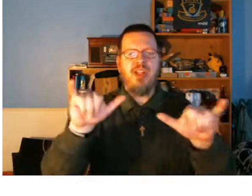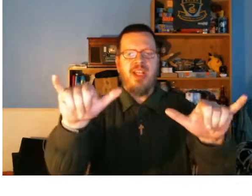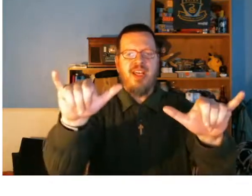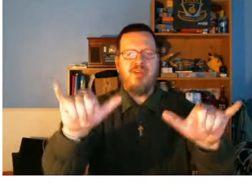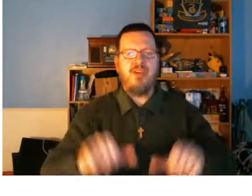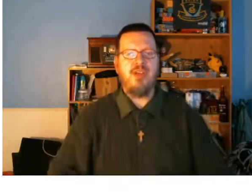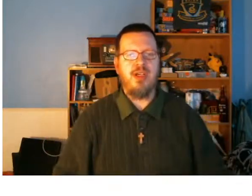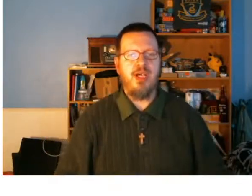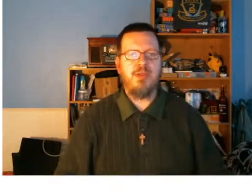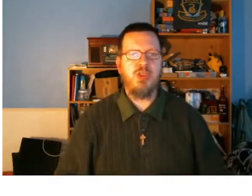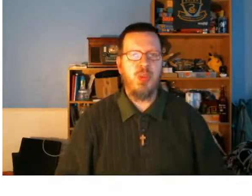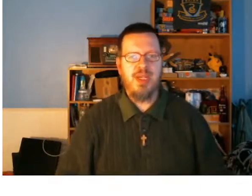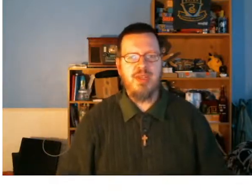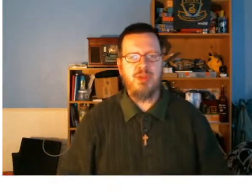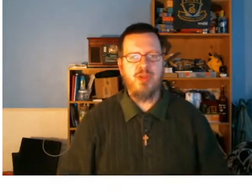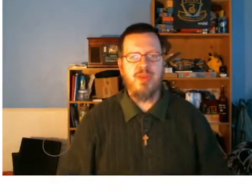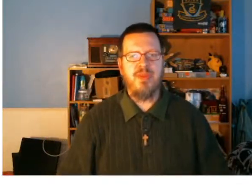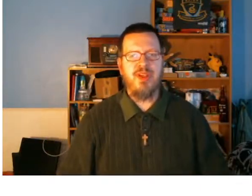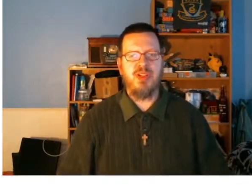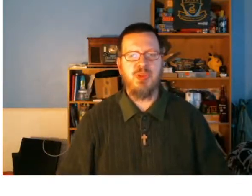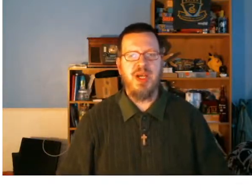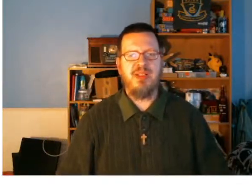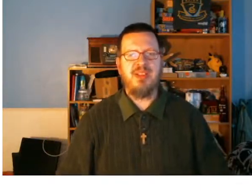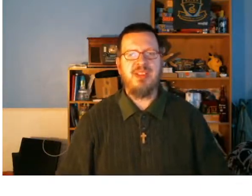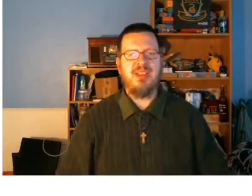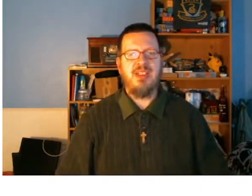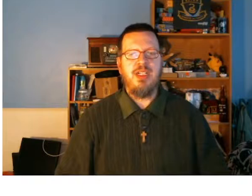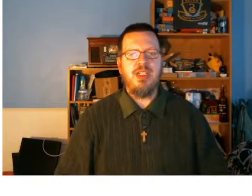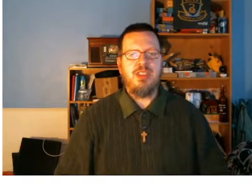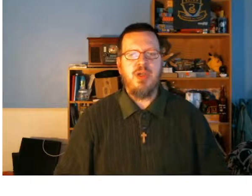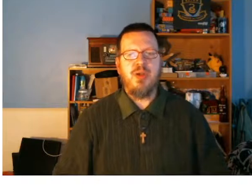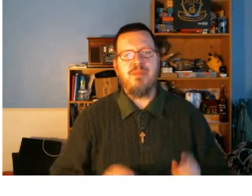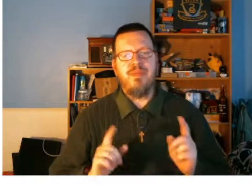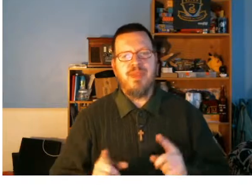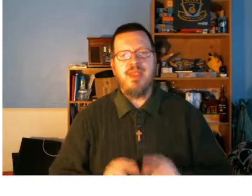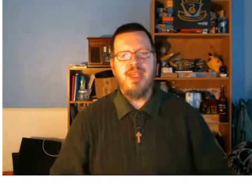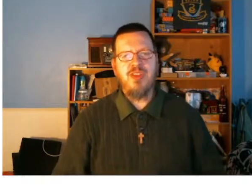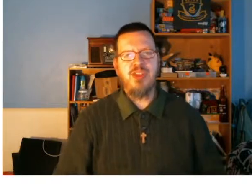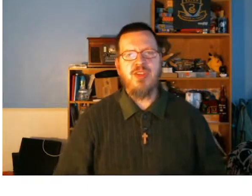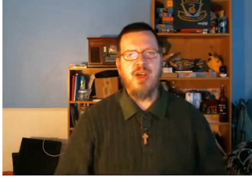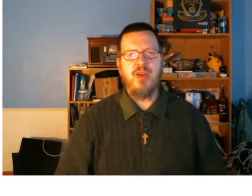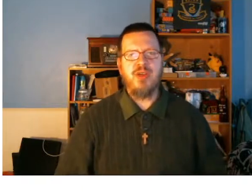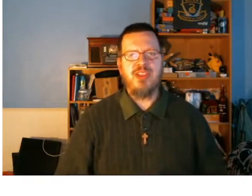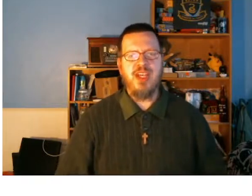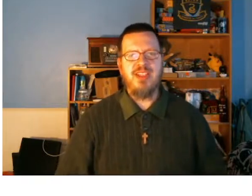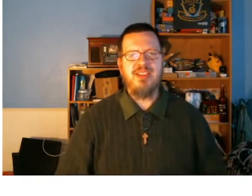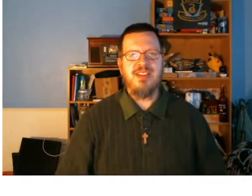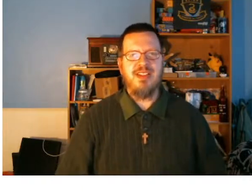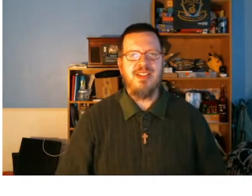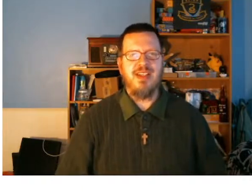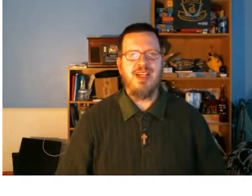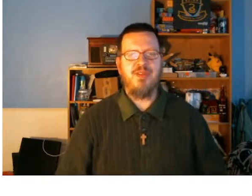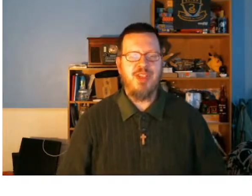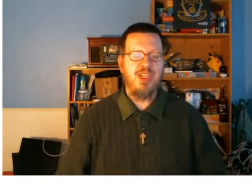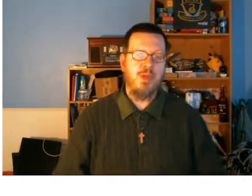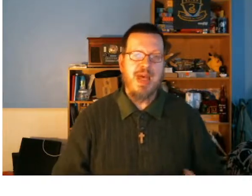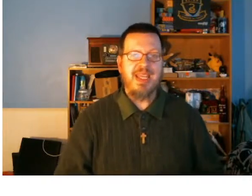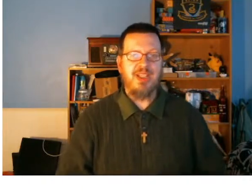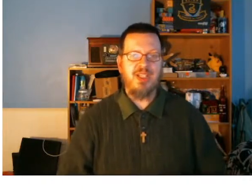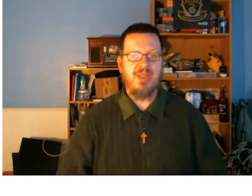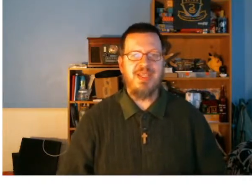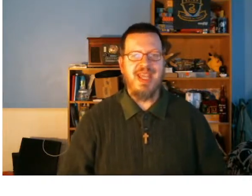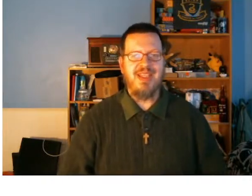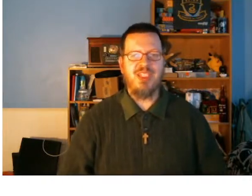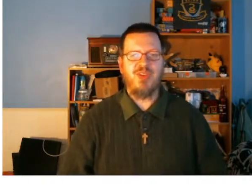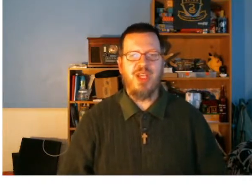eternal life. Because we want to keep the rhythm there as well. So now that you've got all those signs, if you need to go back